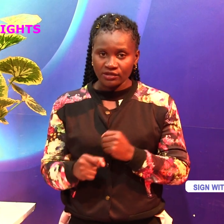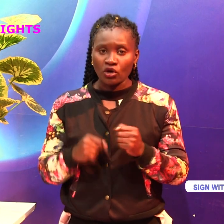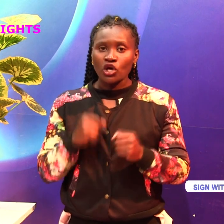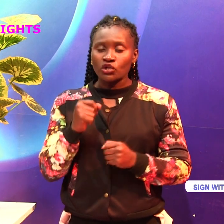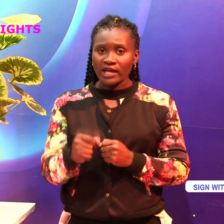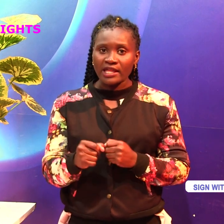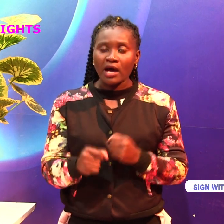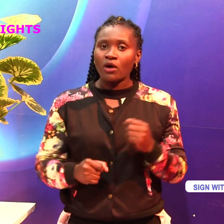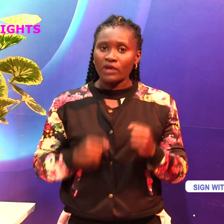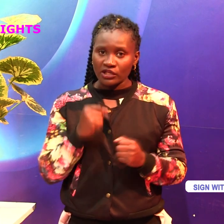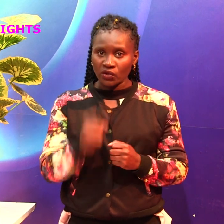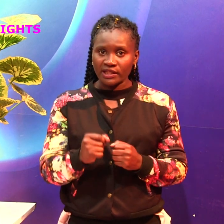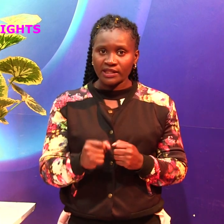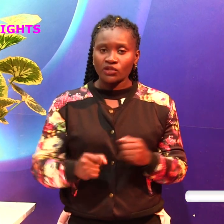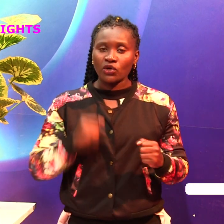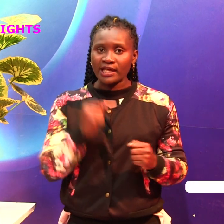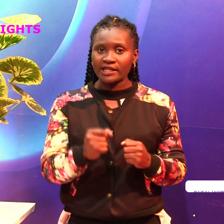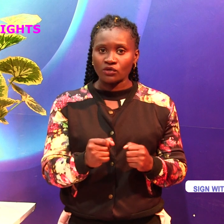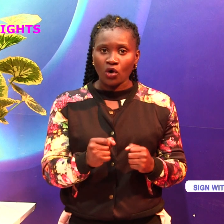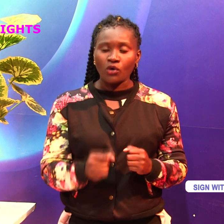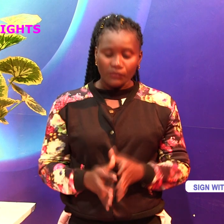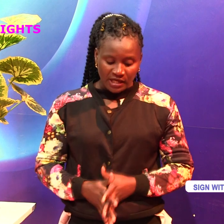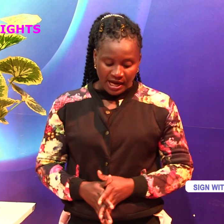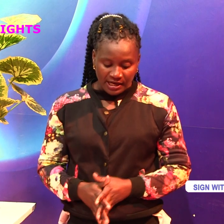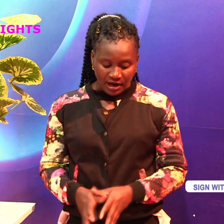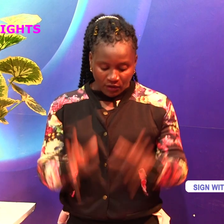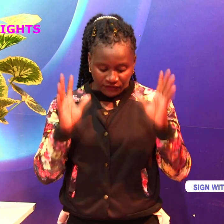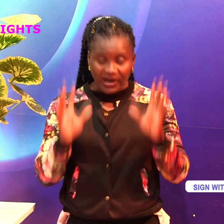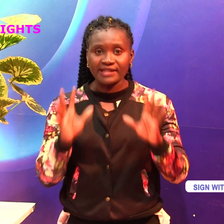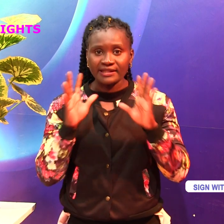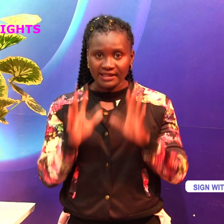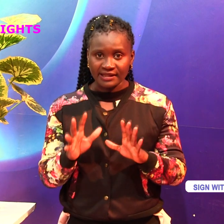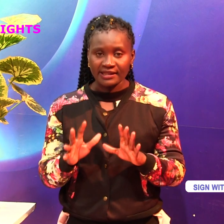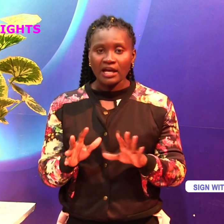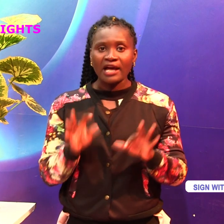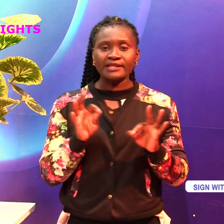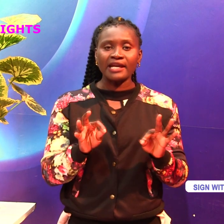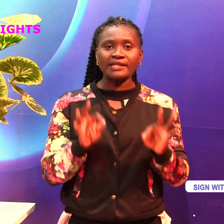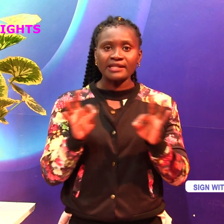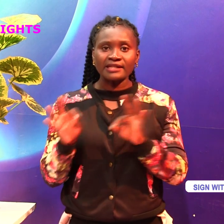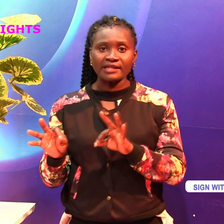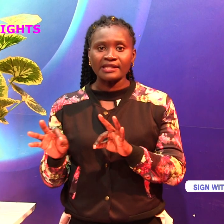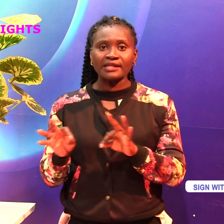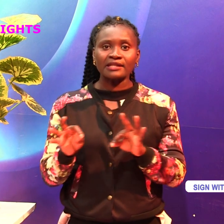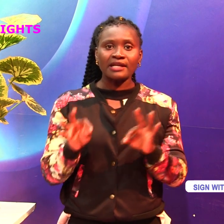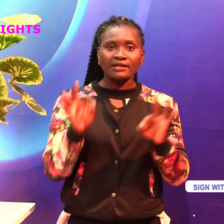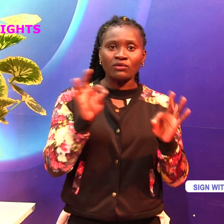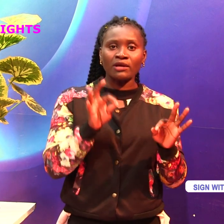So together we can do it. So let us go. Our first sentence, I said sentences is, we